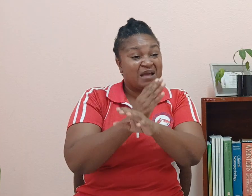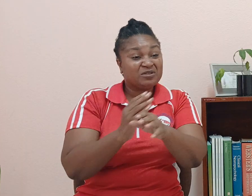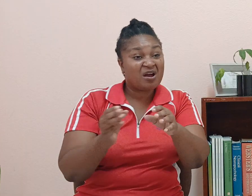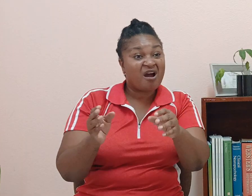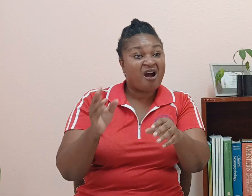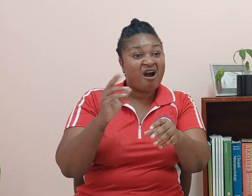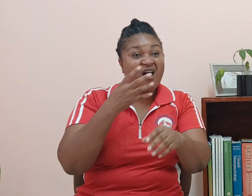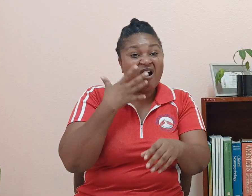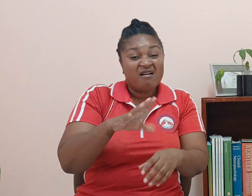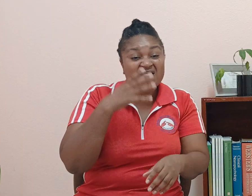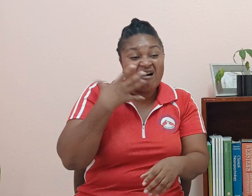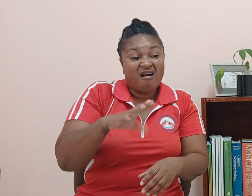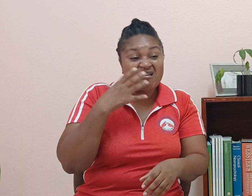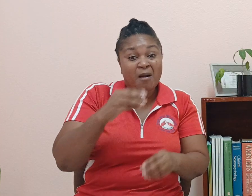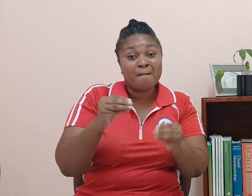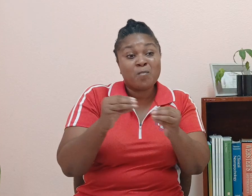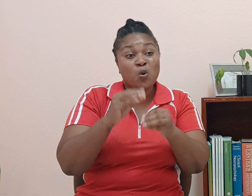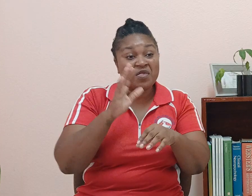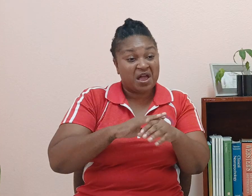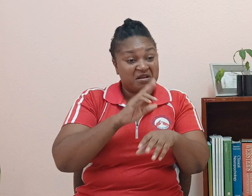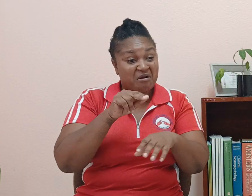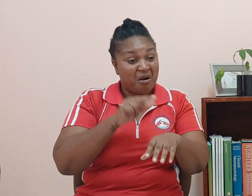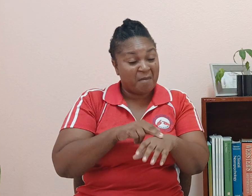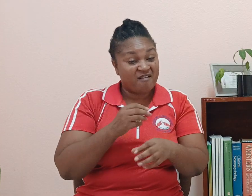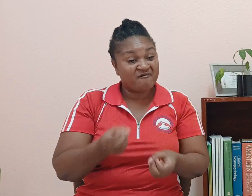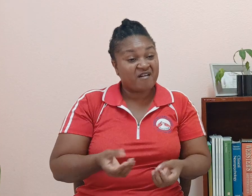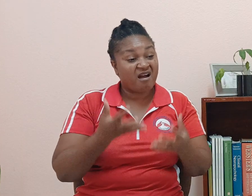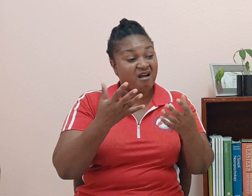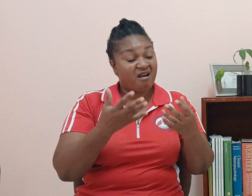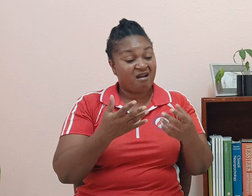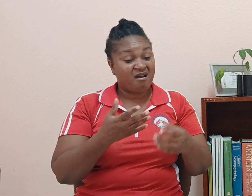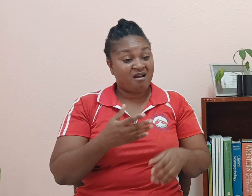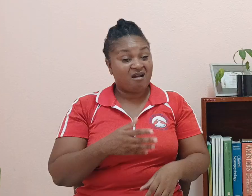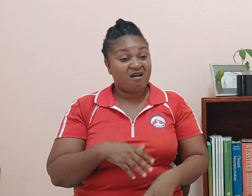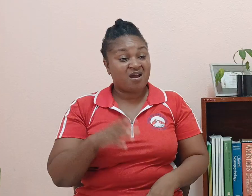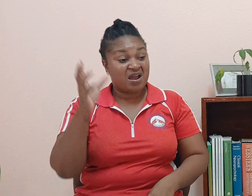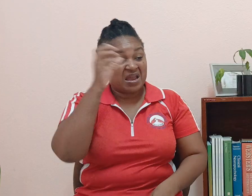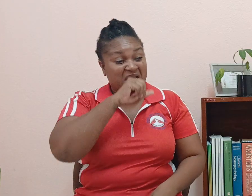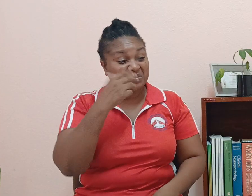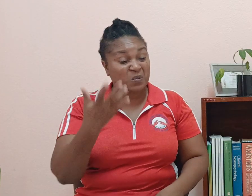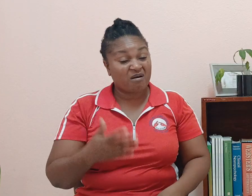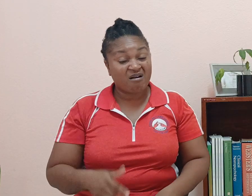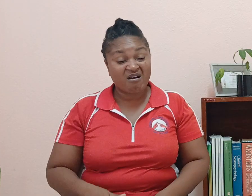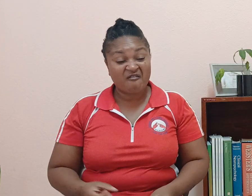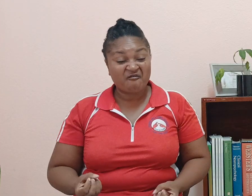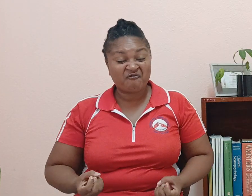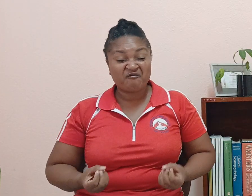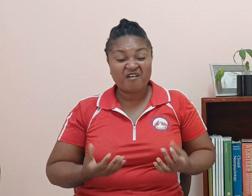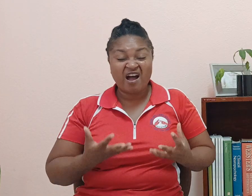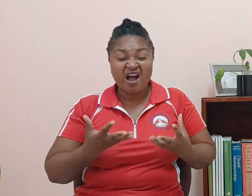In fact, the furnace with the fire was so hot that the heat